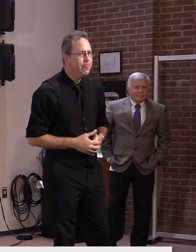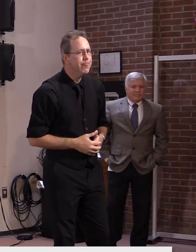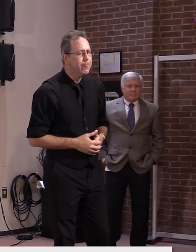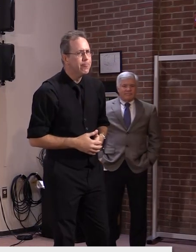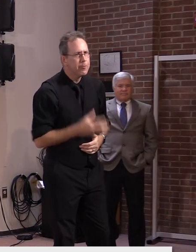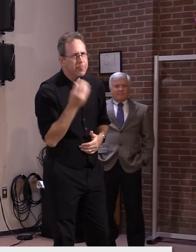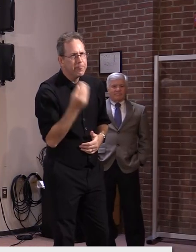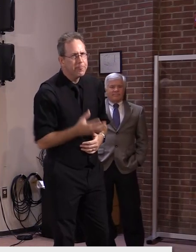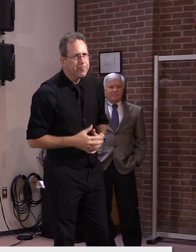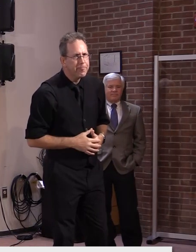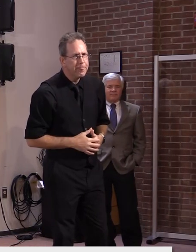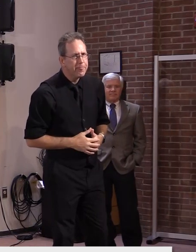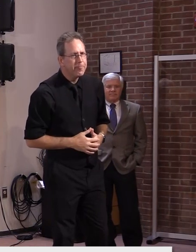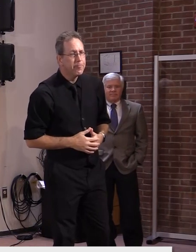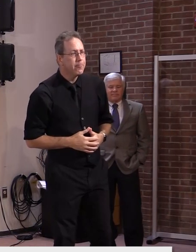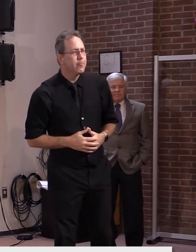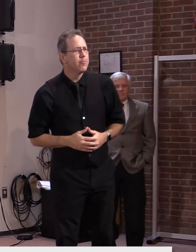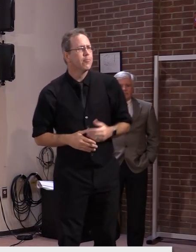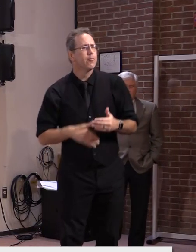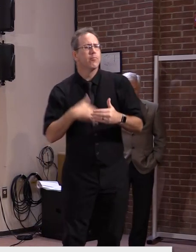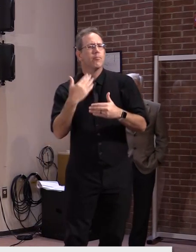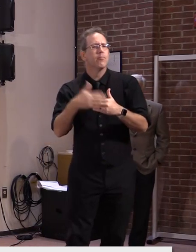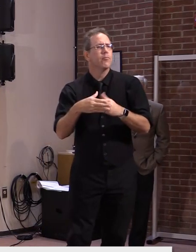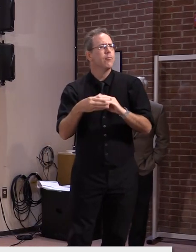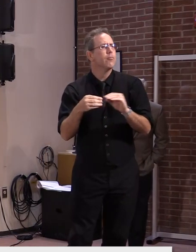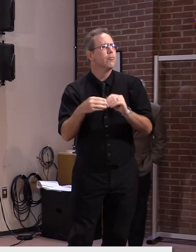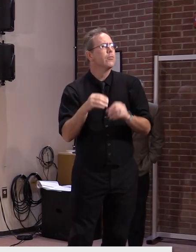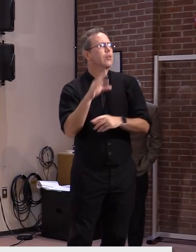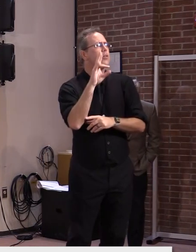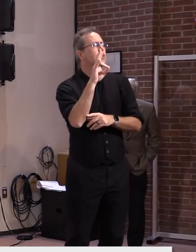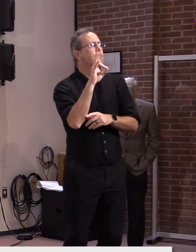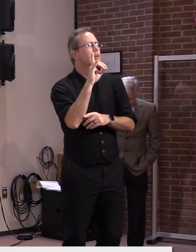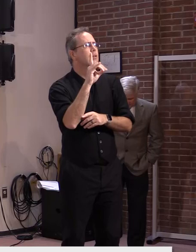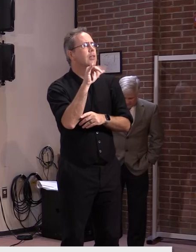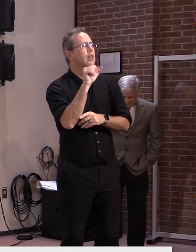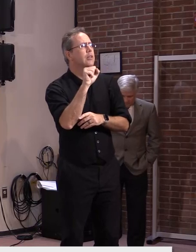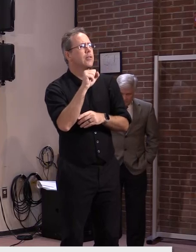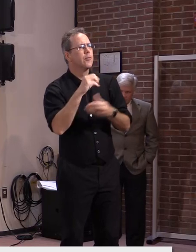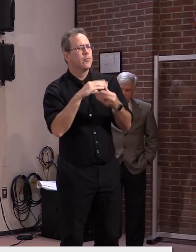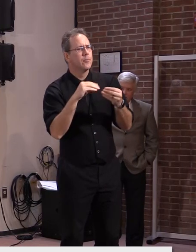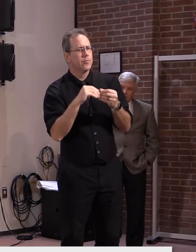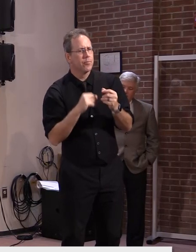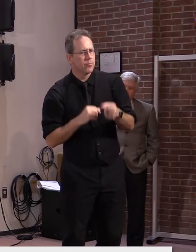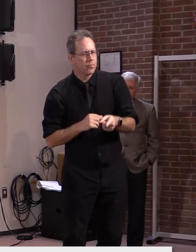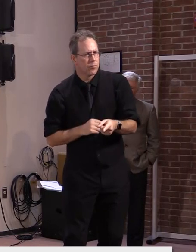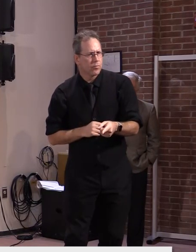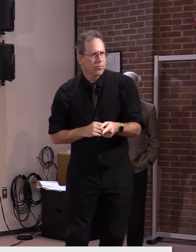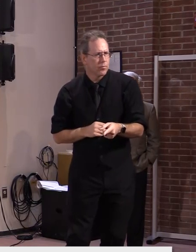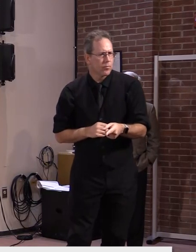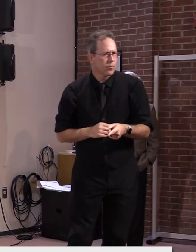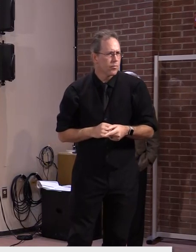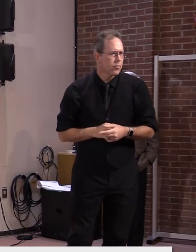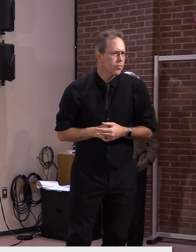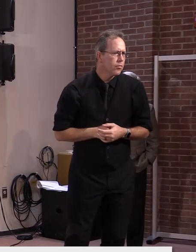Ann Wallace Allen, 7 days. Hey, thank you. Governor, I'm hearing from a lot of people who